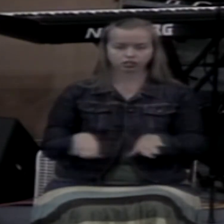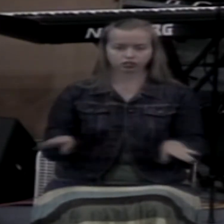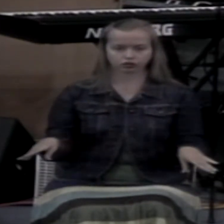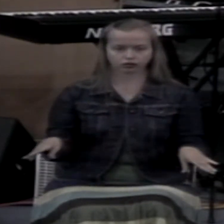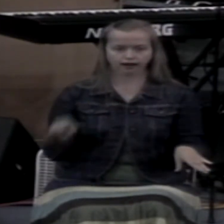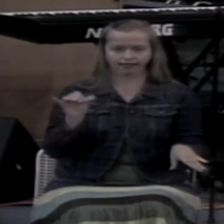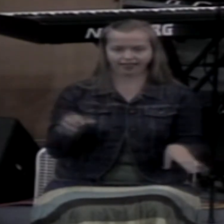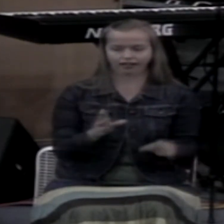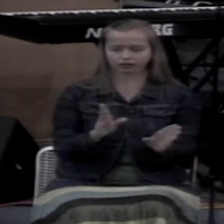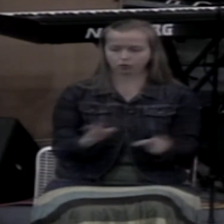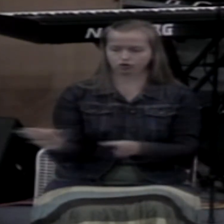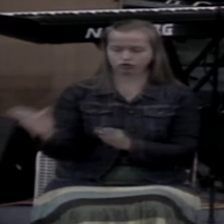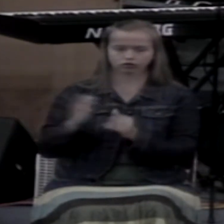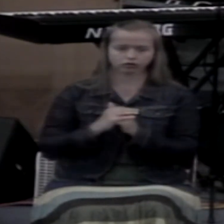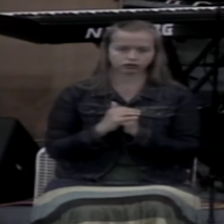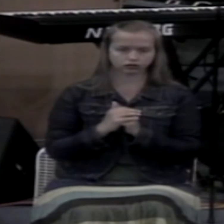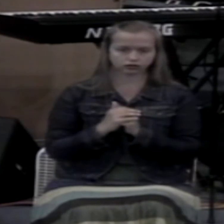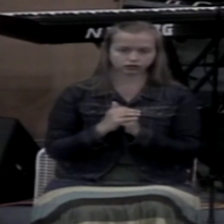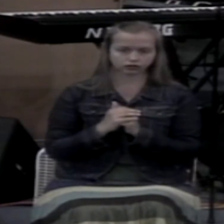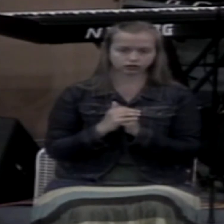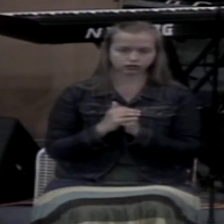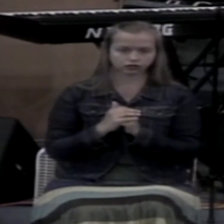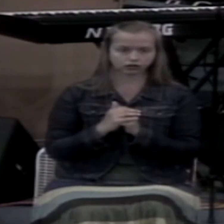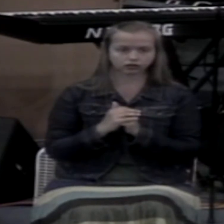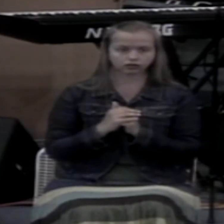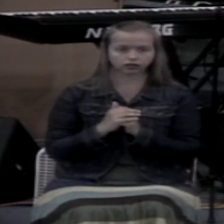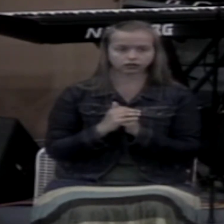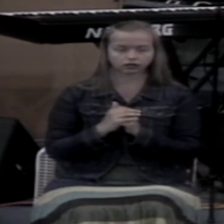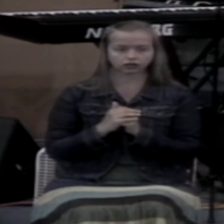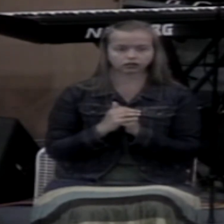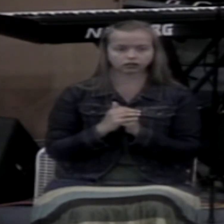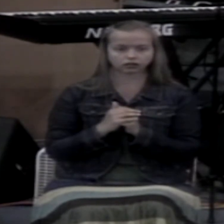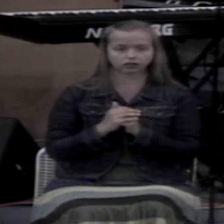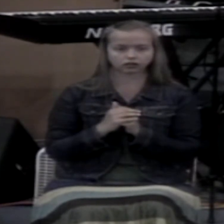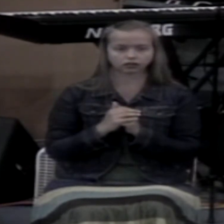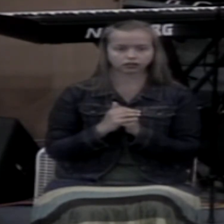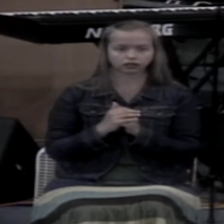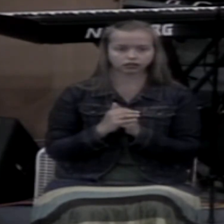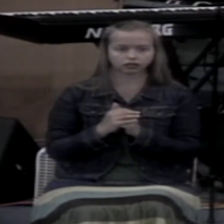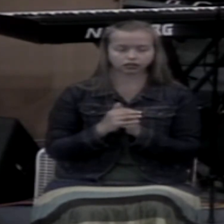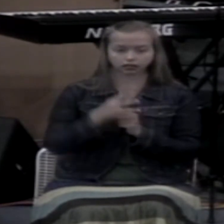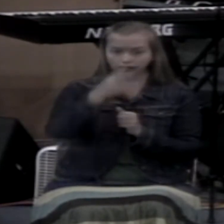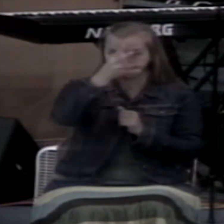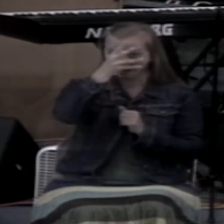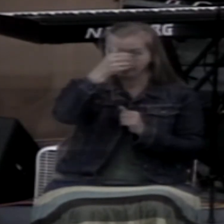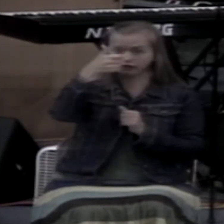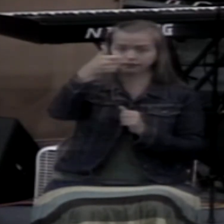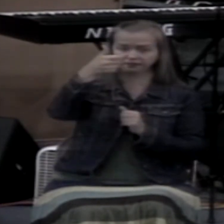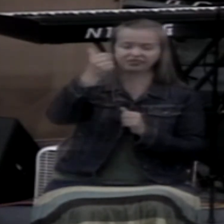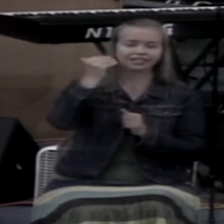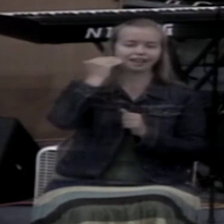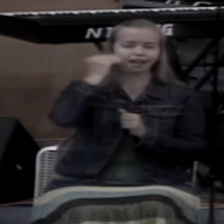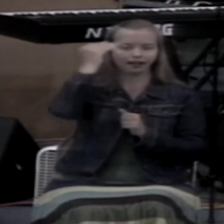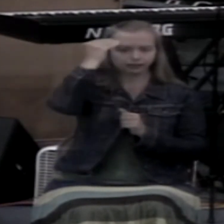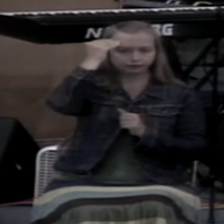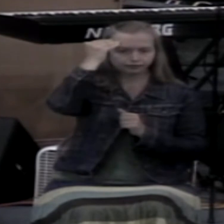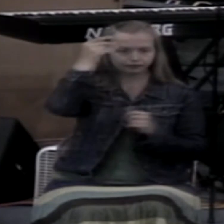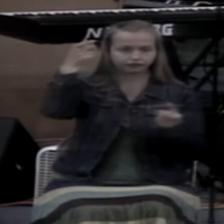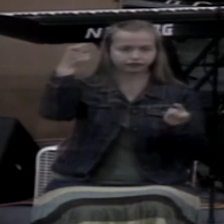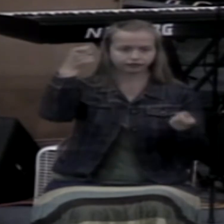to Scripture. I said according to Scripture because he's not always the head of the household, but he should be according to the Bible.